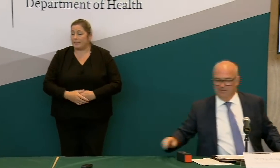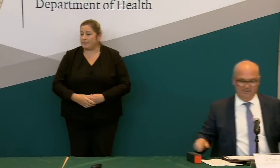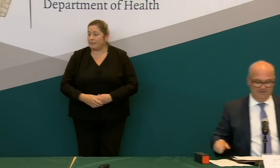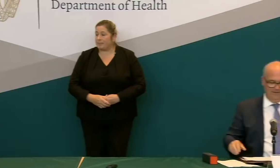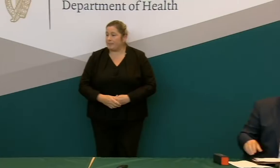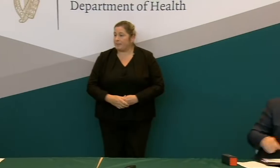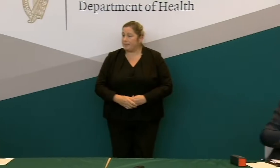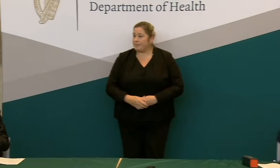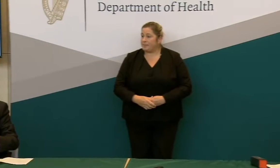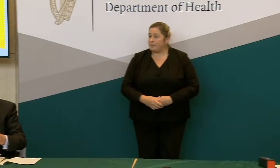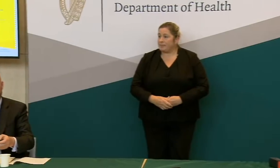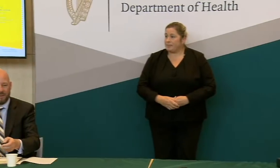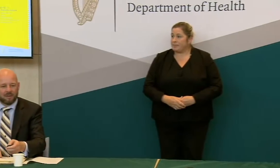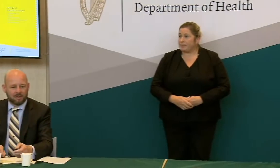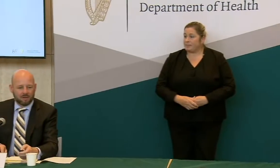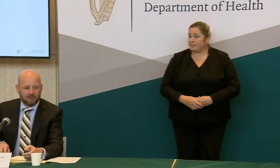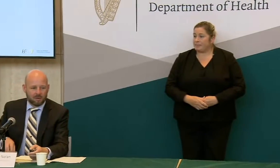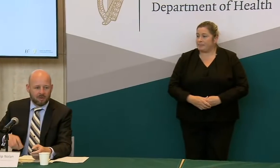Thanks, Philip.